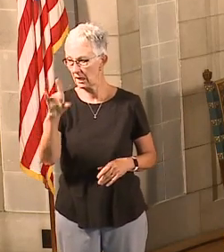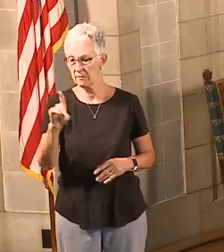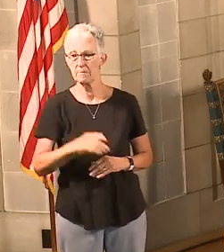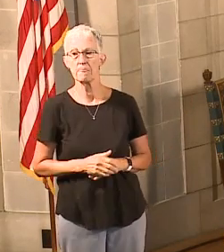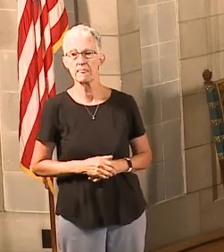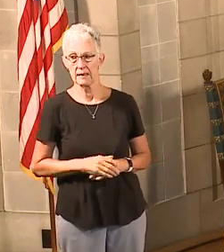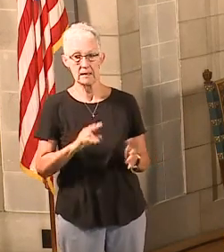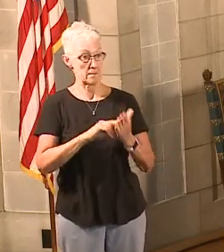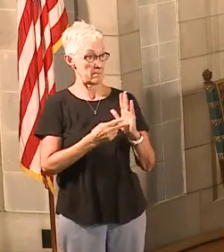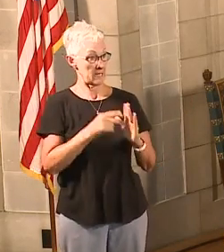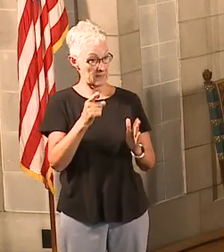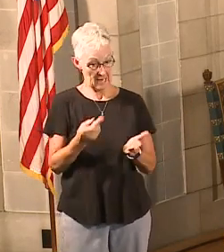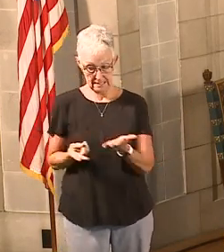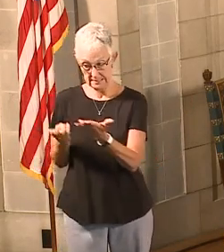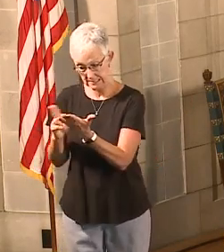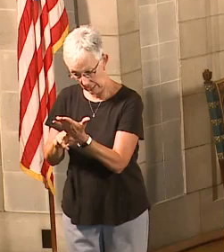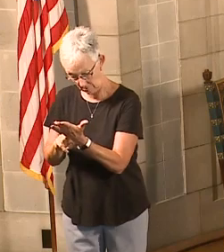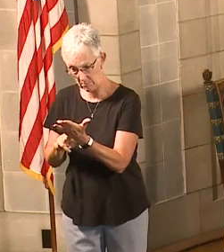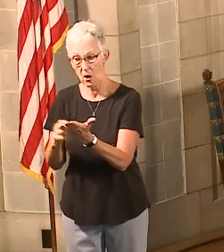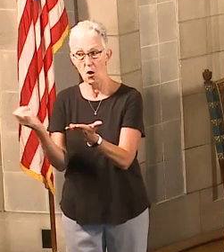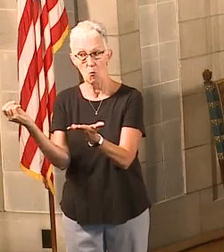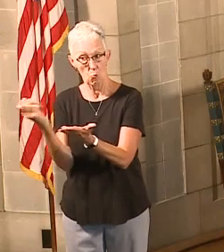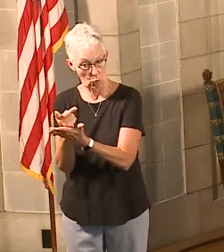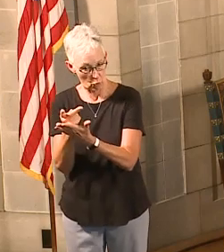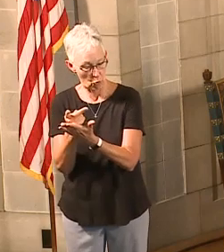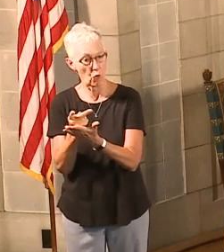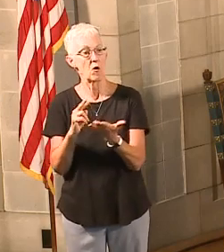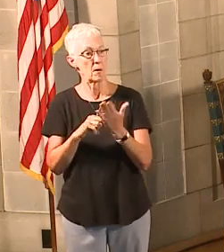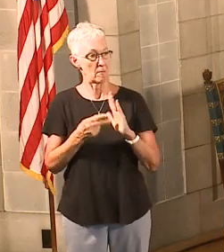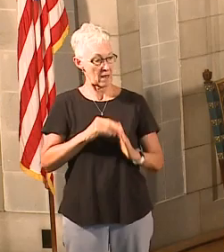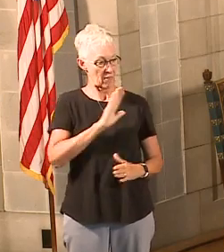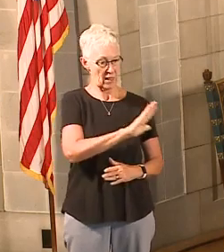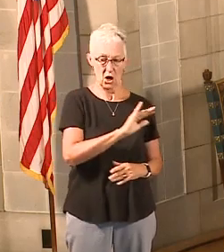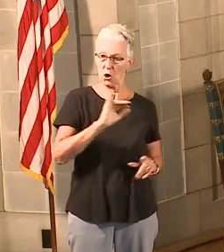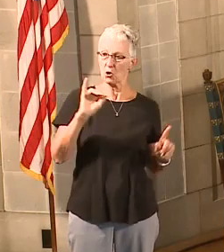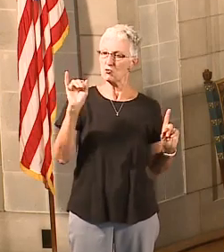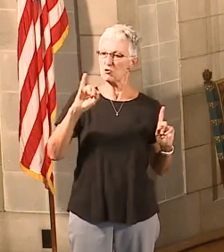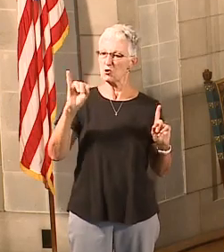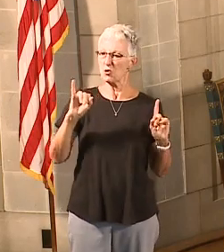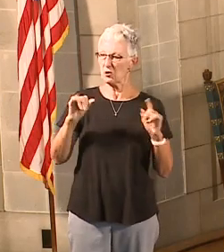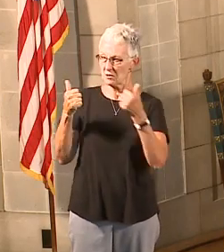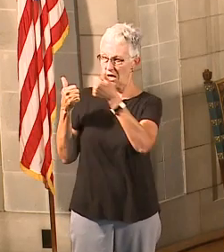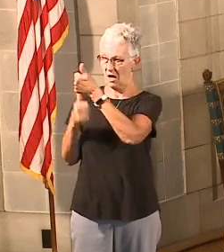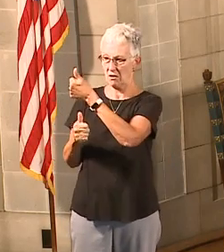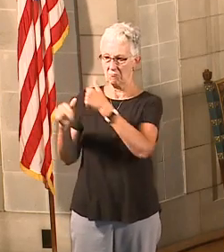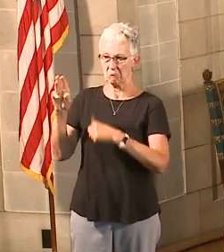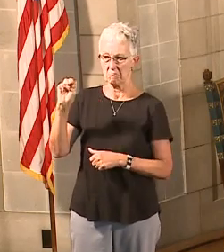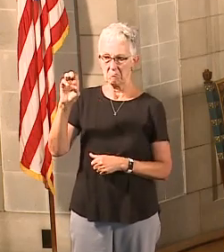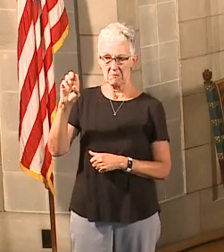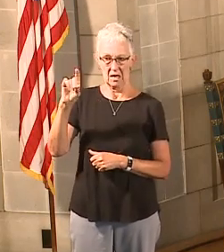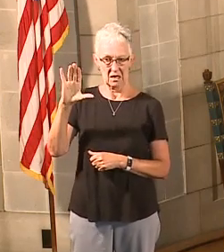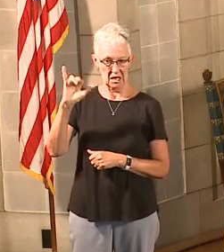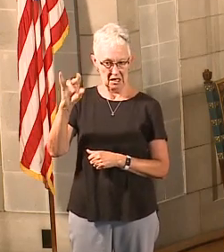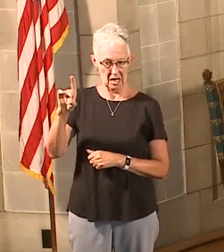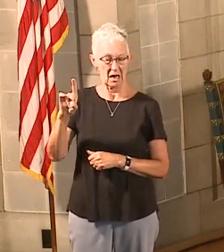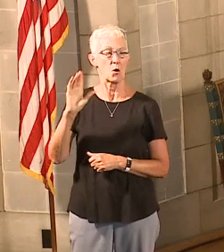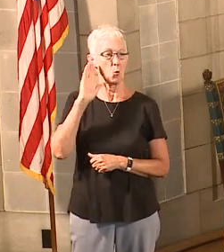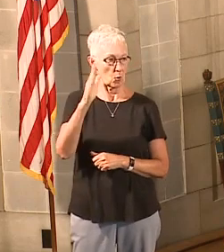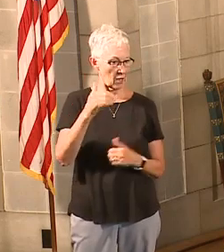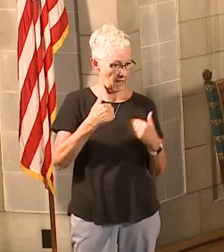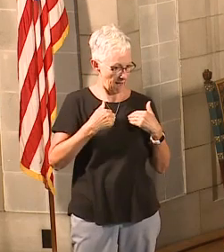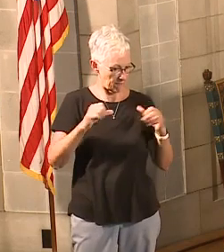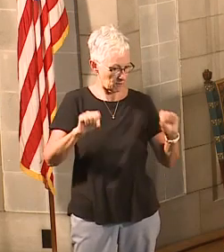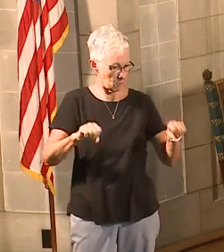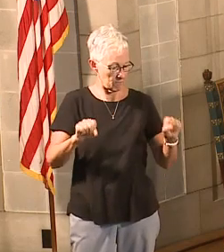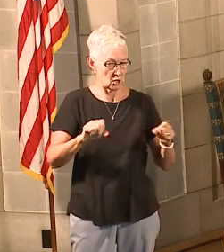insurance coverage package, or a coverage package that looks like what you probably get in a private insurance coverage. You'll have physical health, you'll have